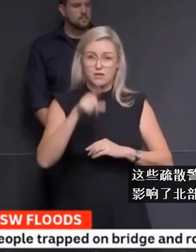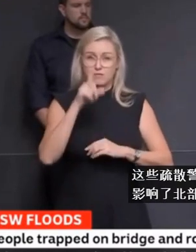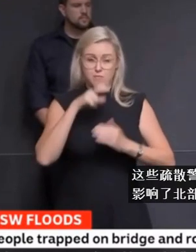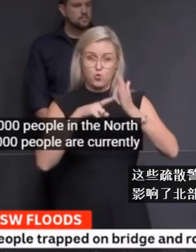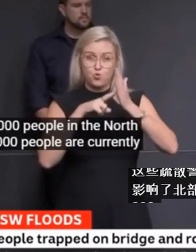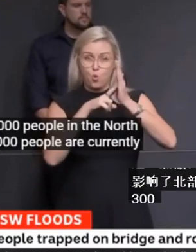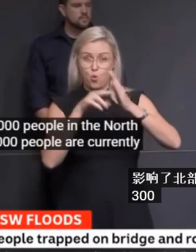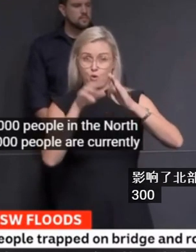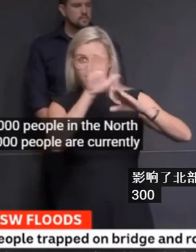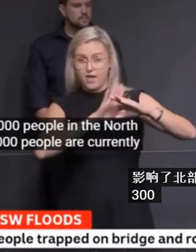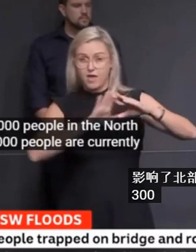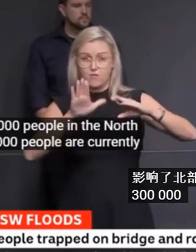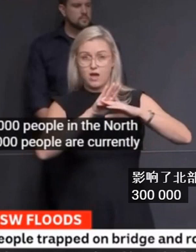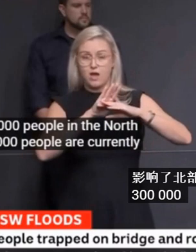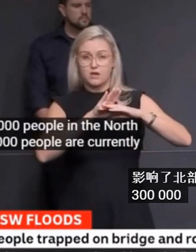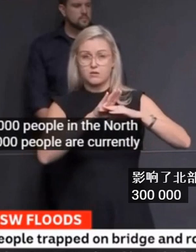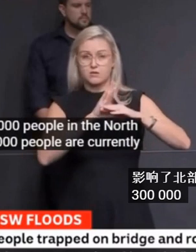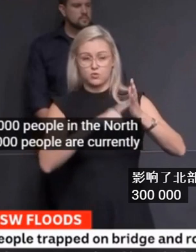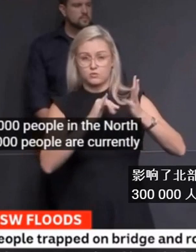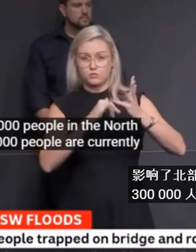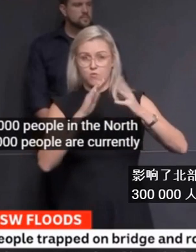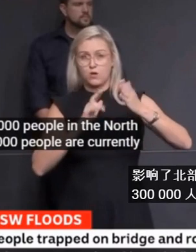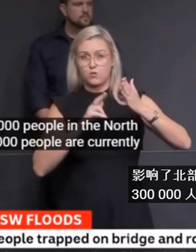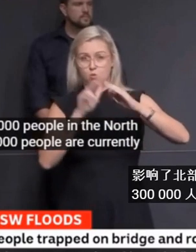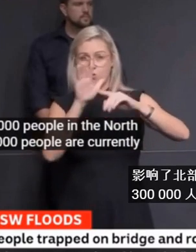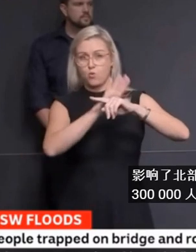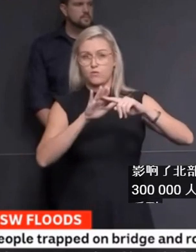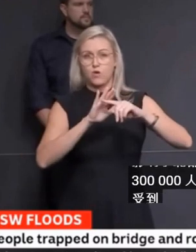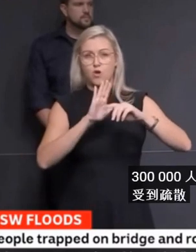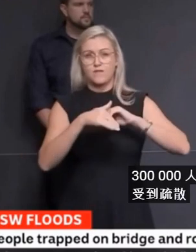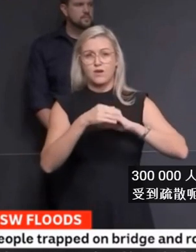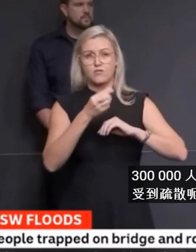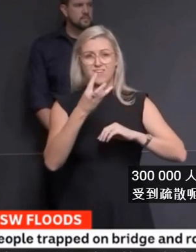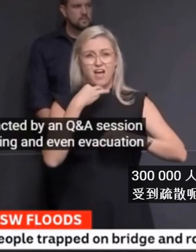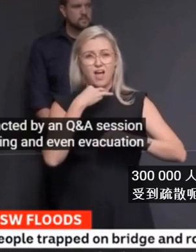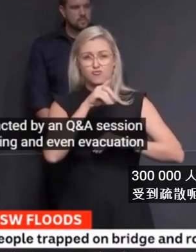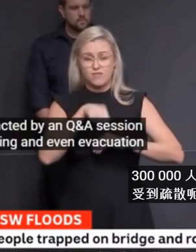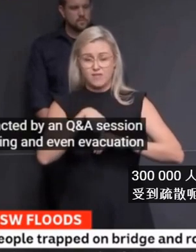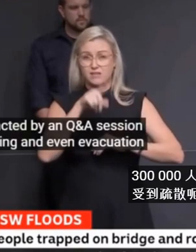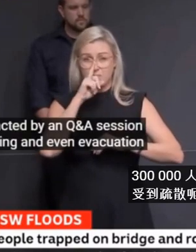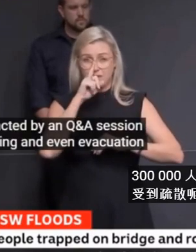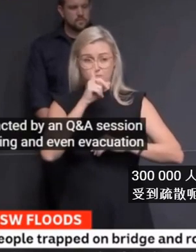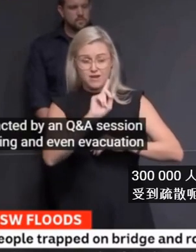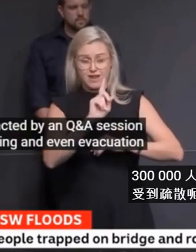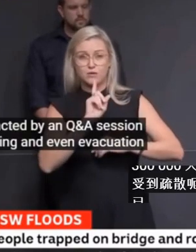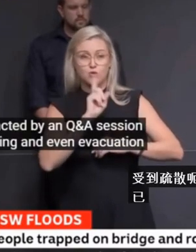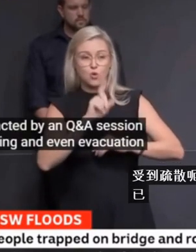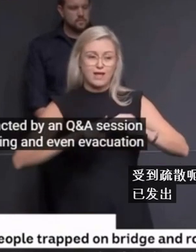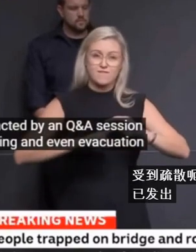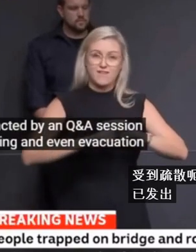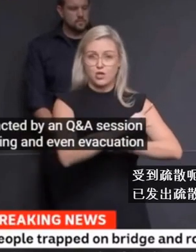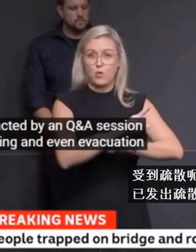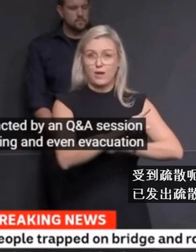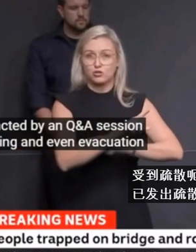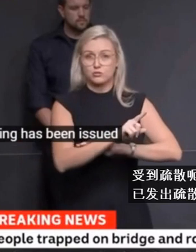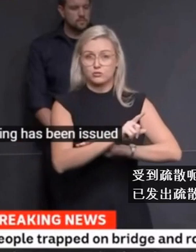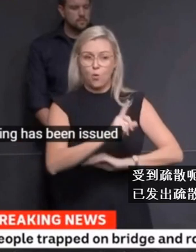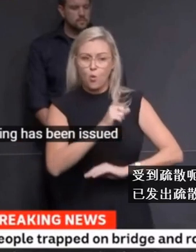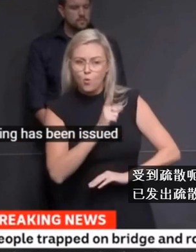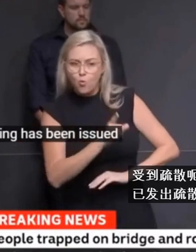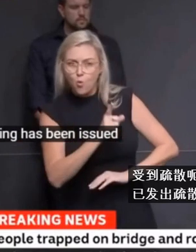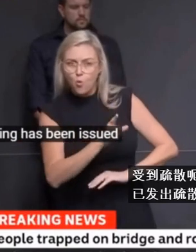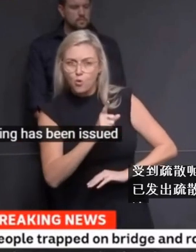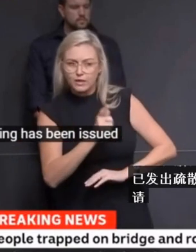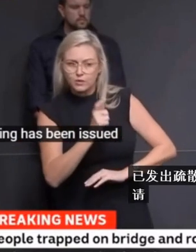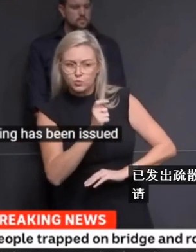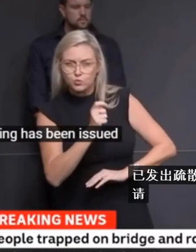the north. 300,000 people are currently impacted by an evacuation warning, and if an evacuation warning has